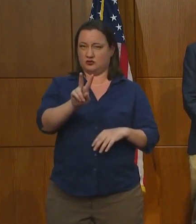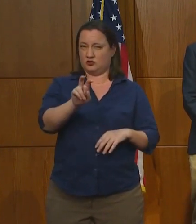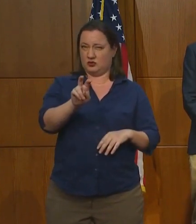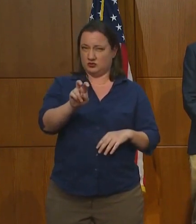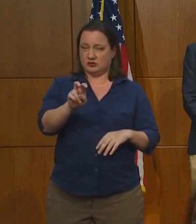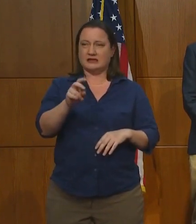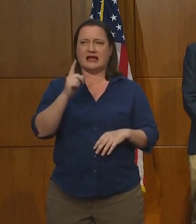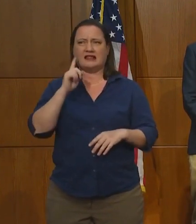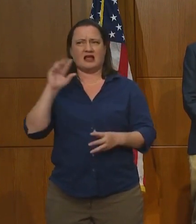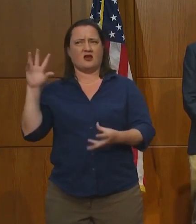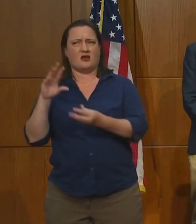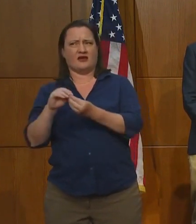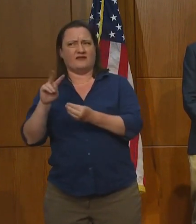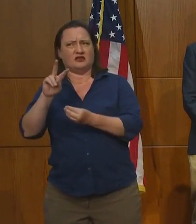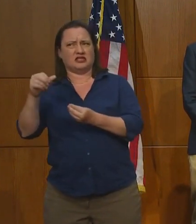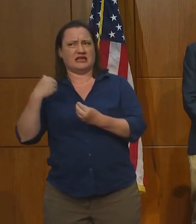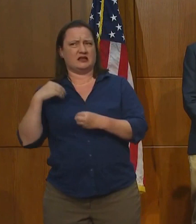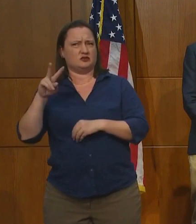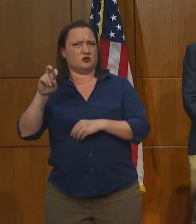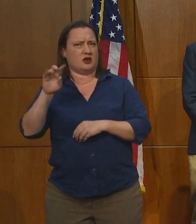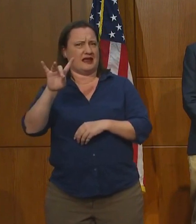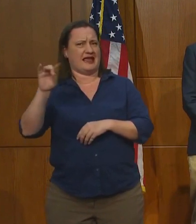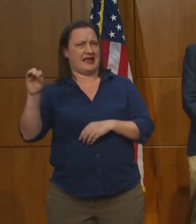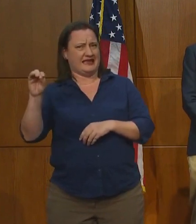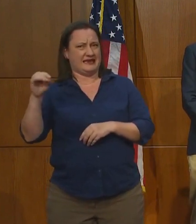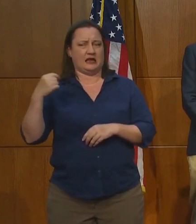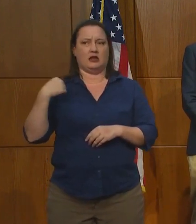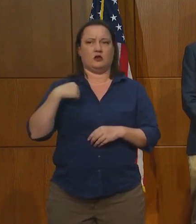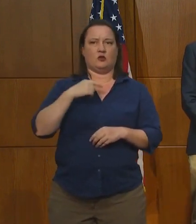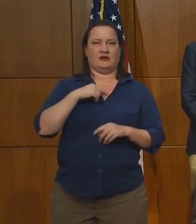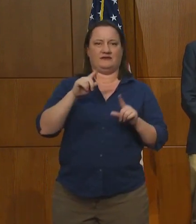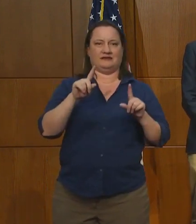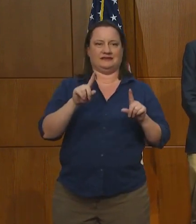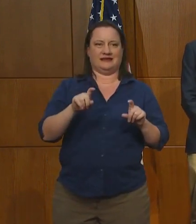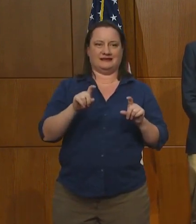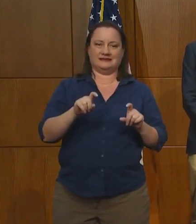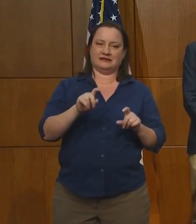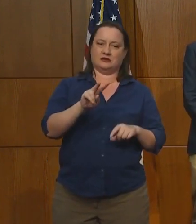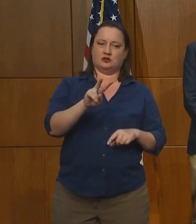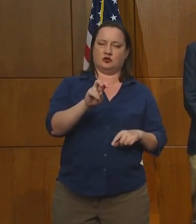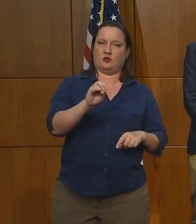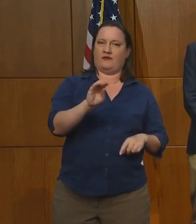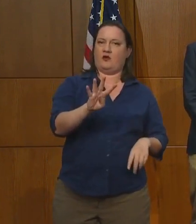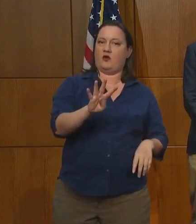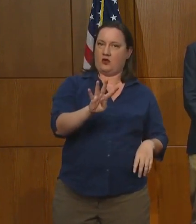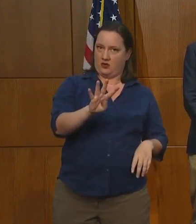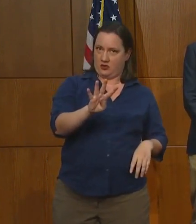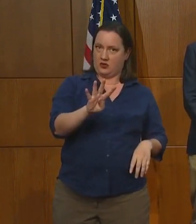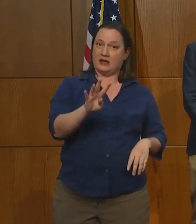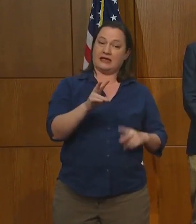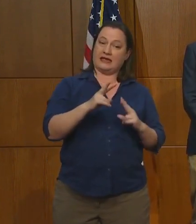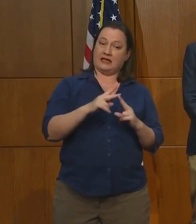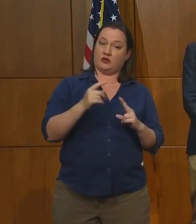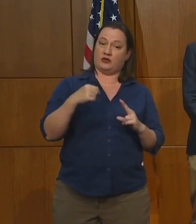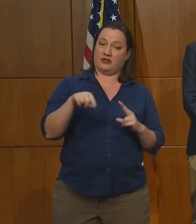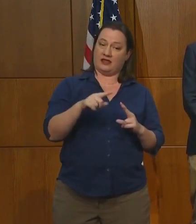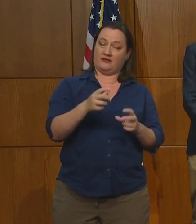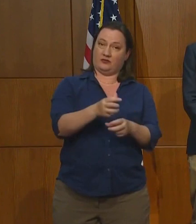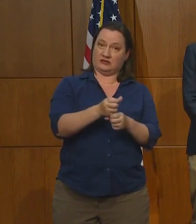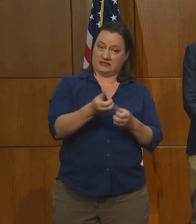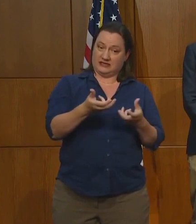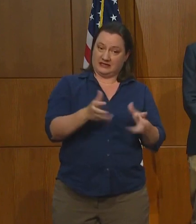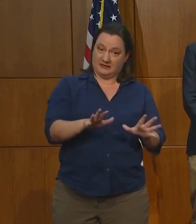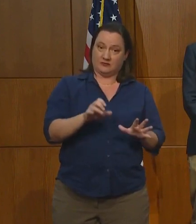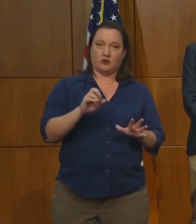around 280 total nursing homes. 204 have either received a baseline test or in the process of testing or